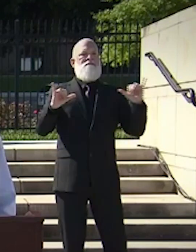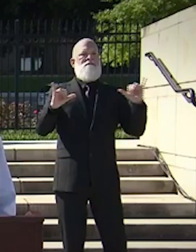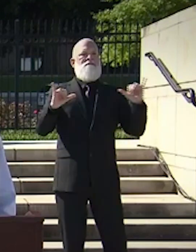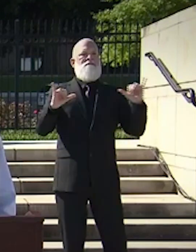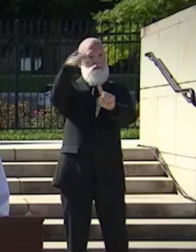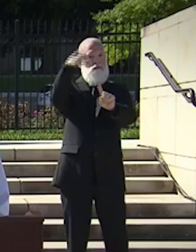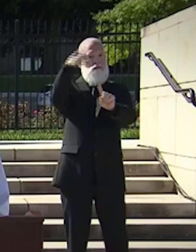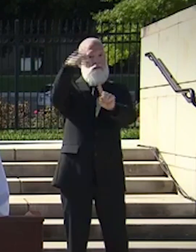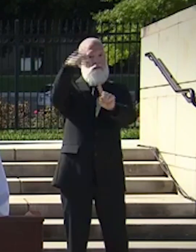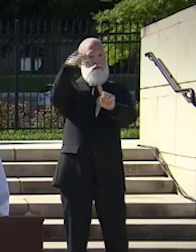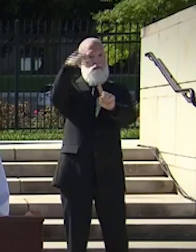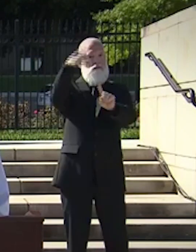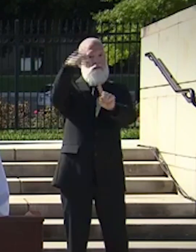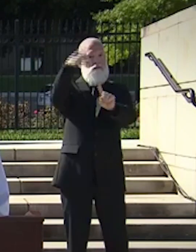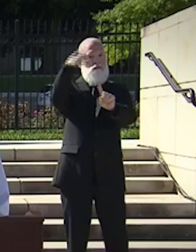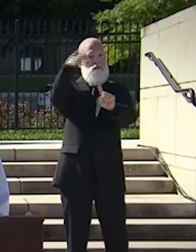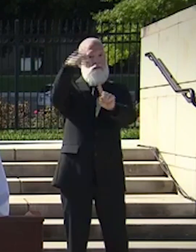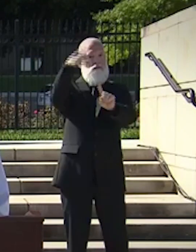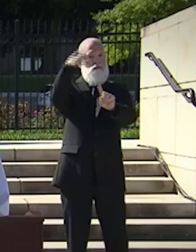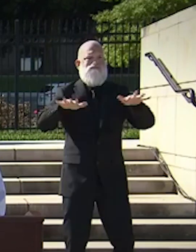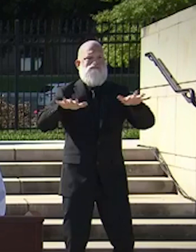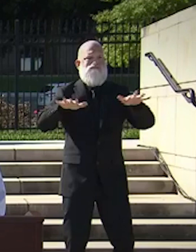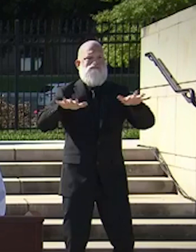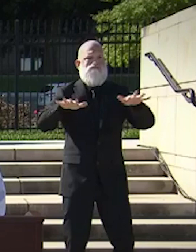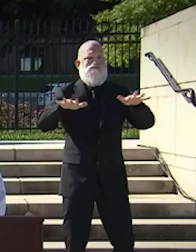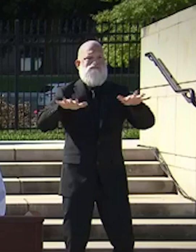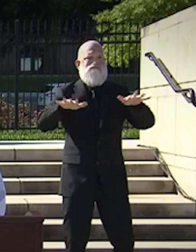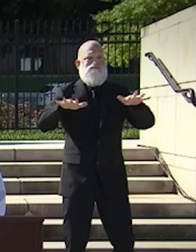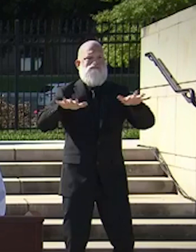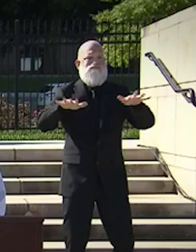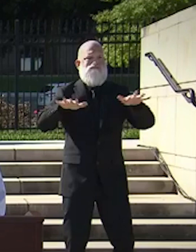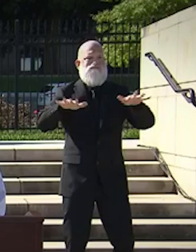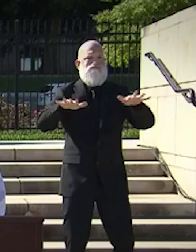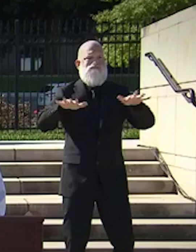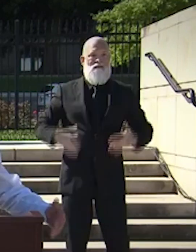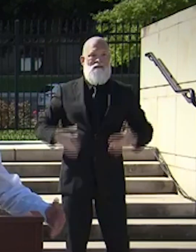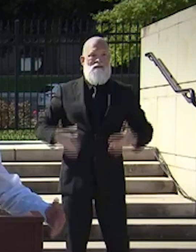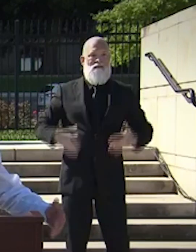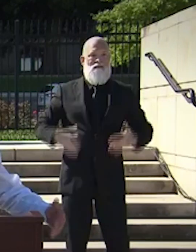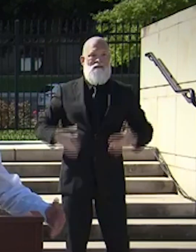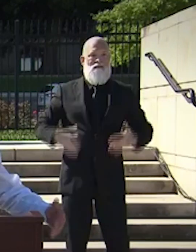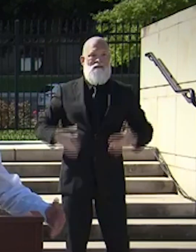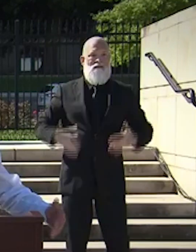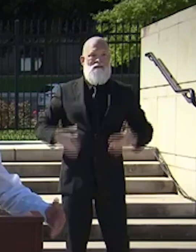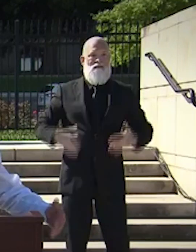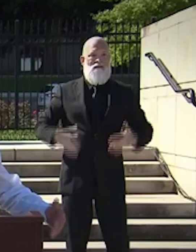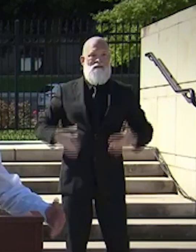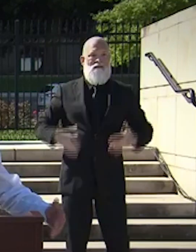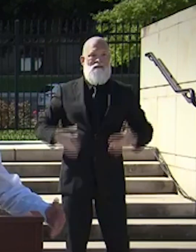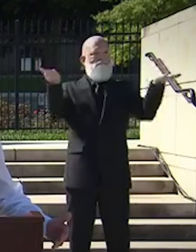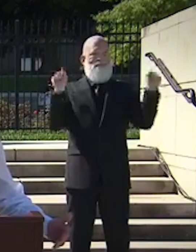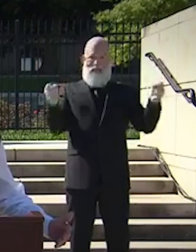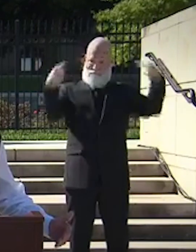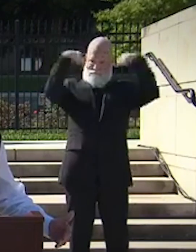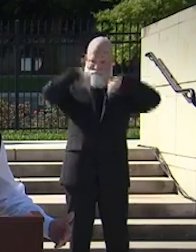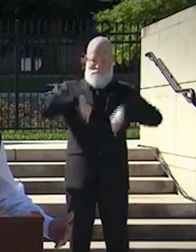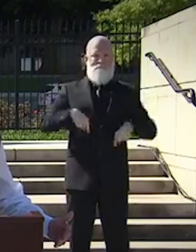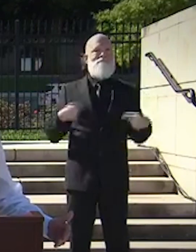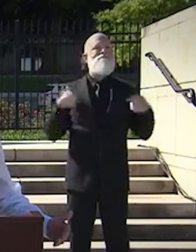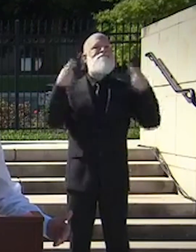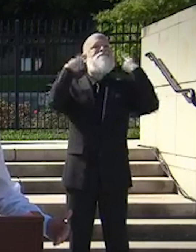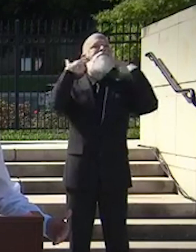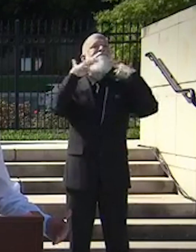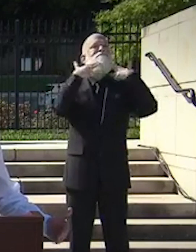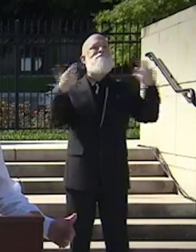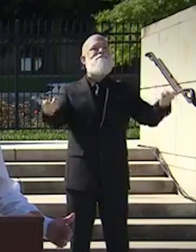from the CDC for weeks now, that if you start feeling bad, stay home. Those individuals could have been infecting people before they ever